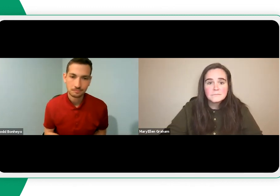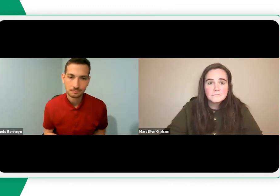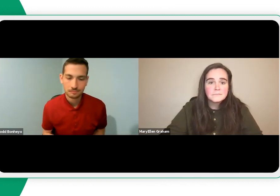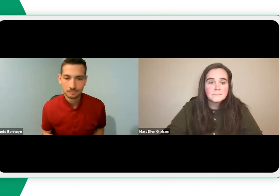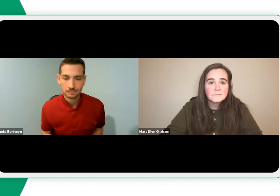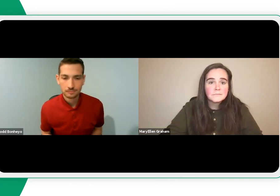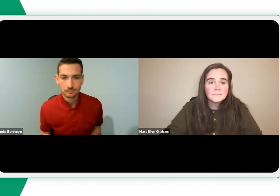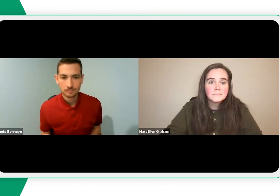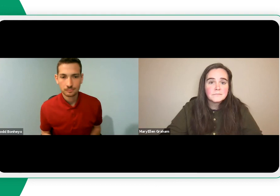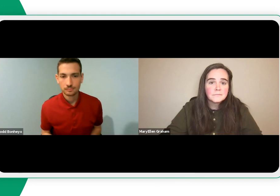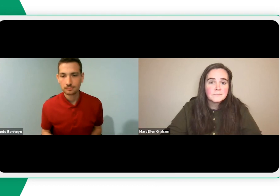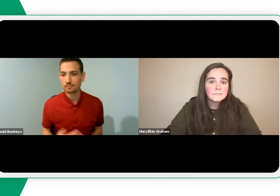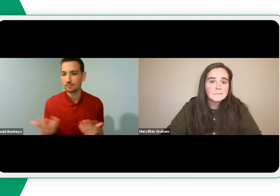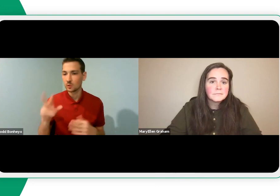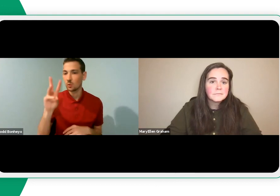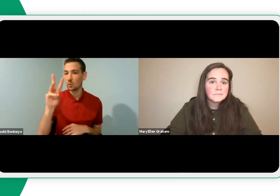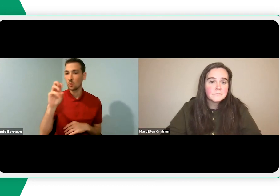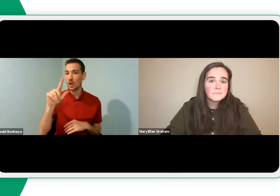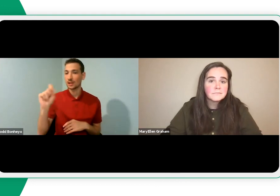the webinar.